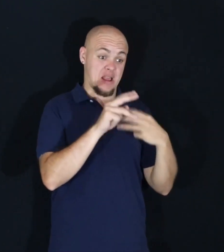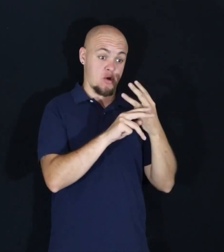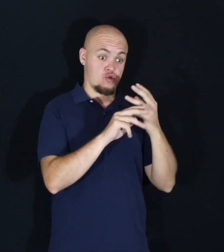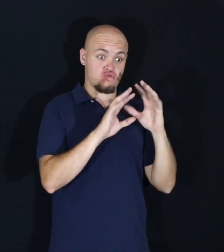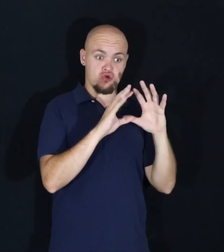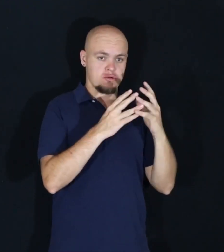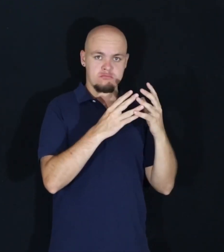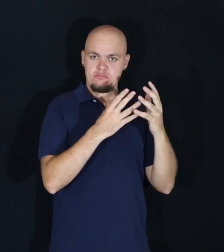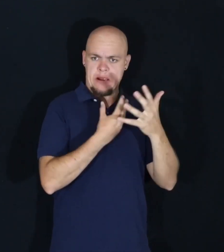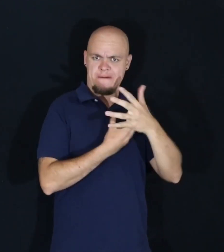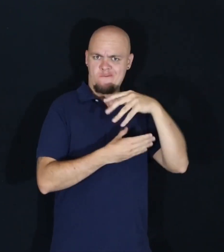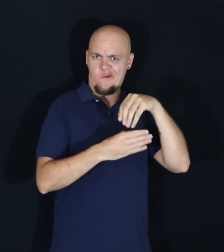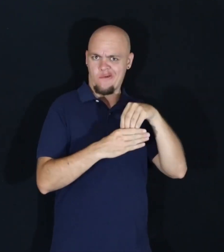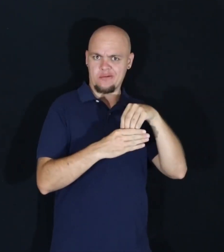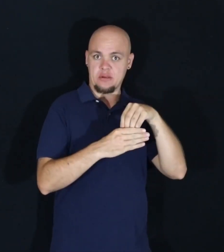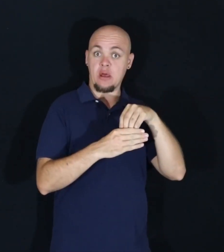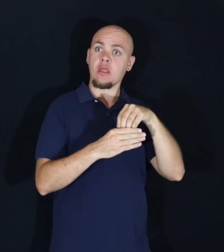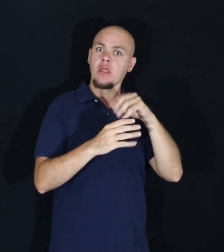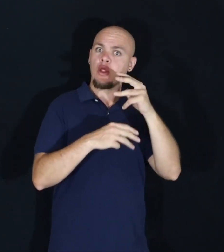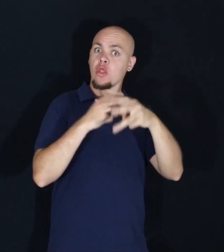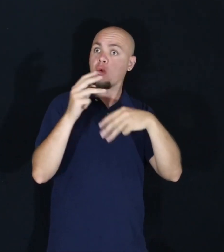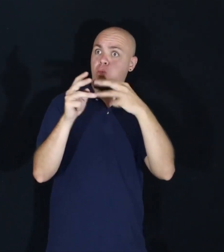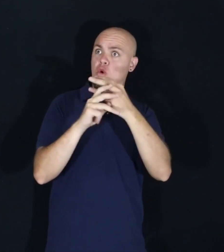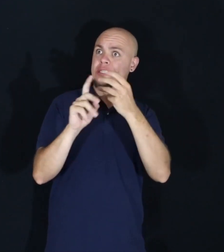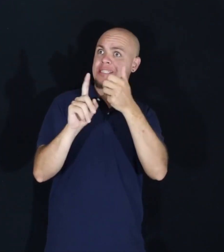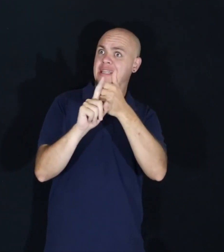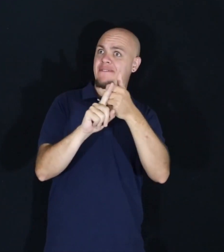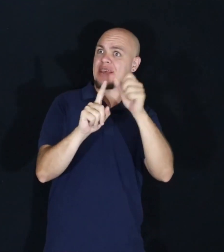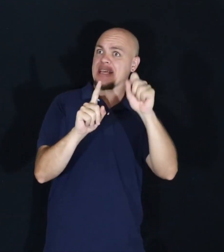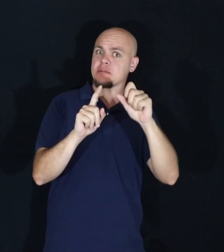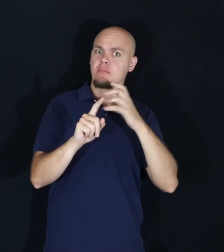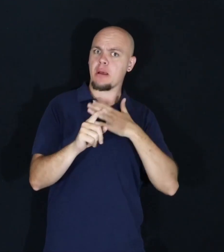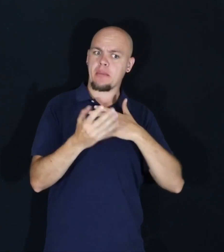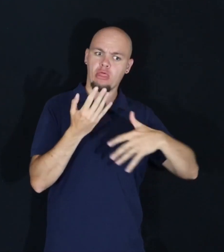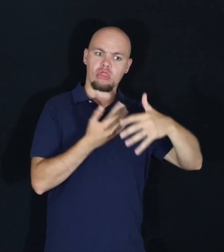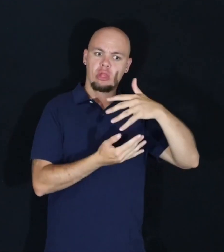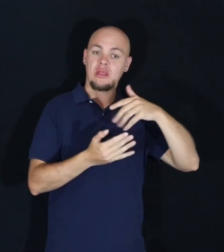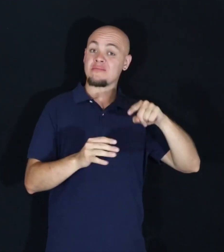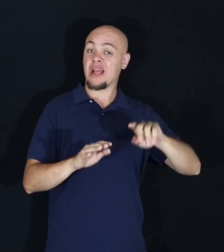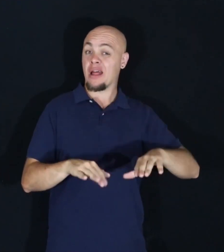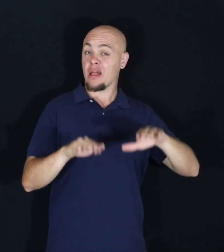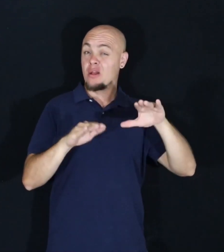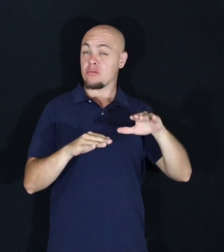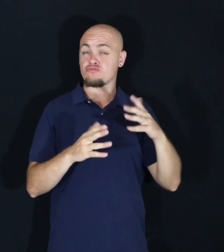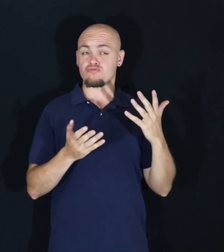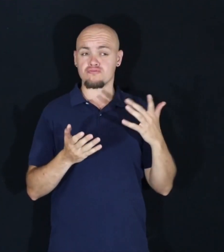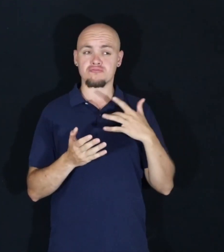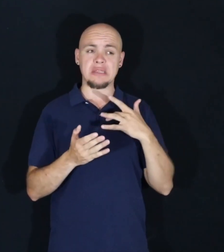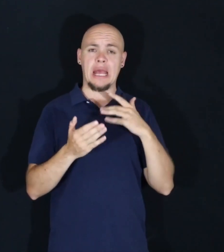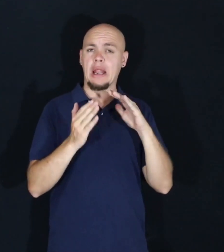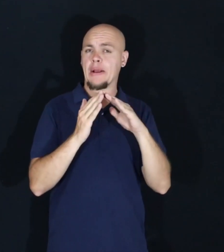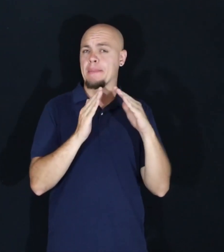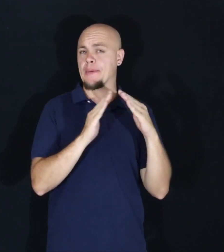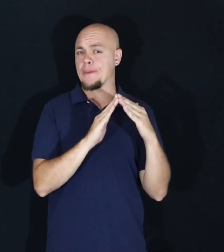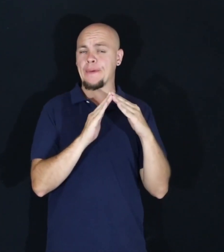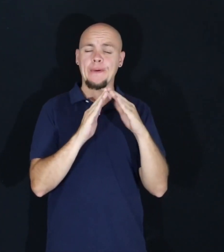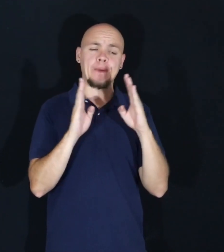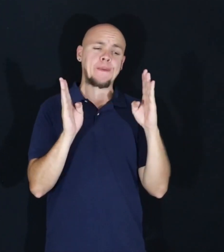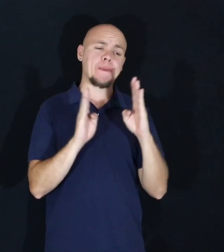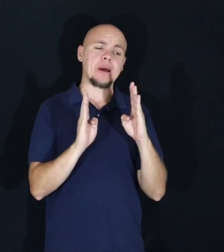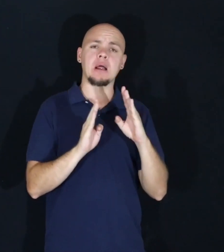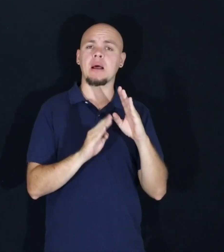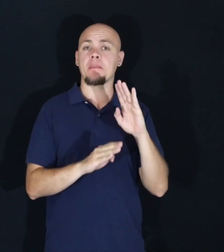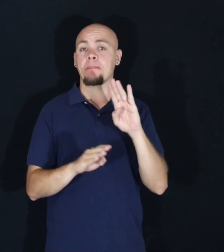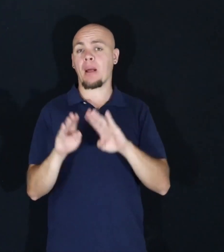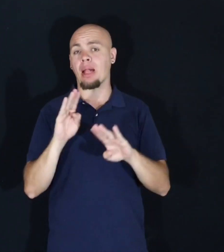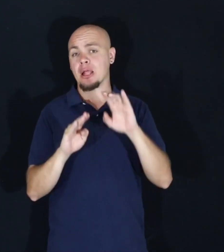world. Yes, but mine? I had grown up in a fairly sheltered community, thinking that biological